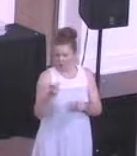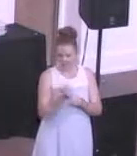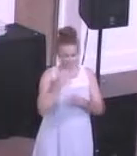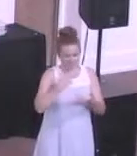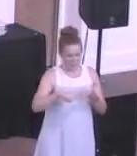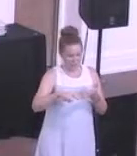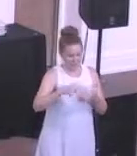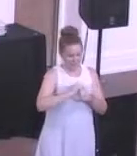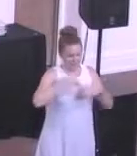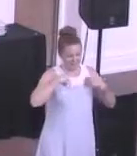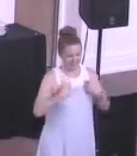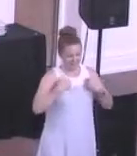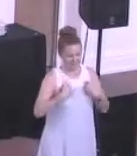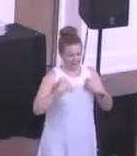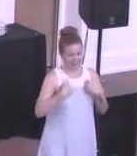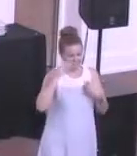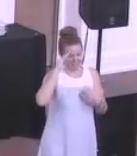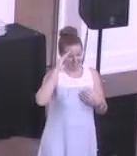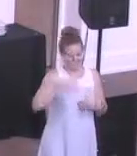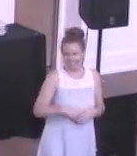oh.